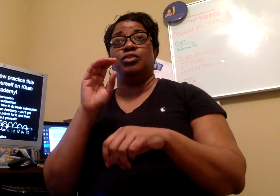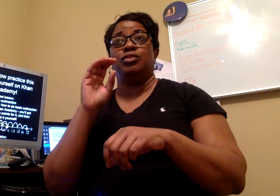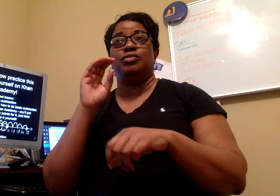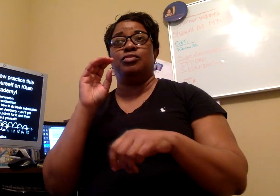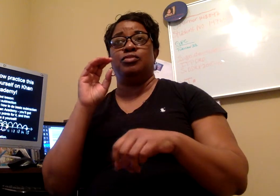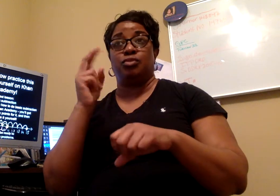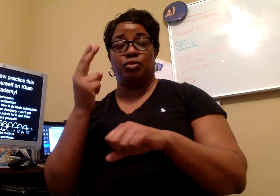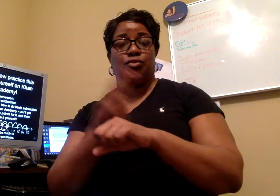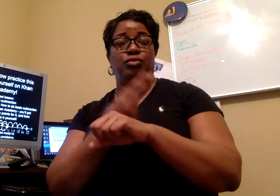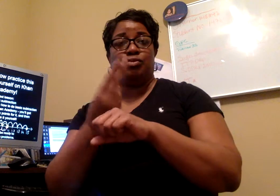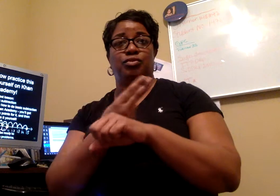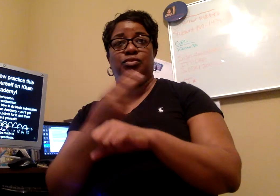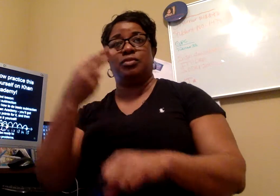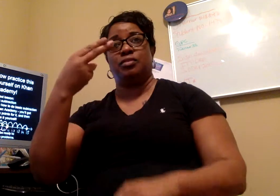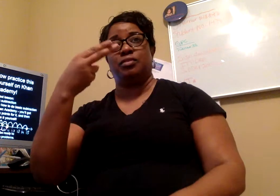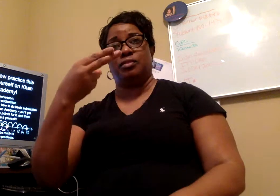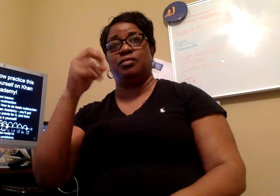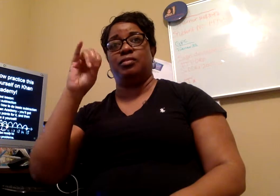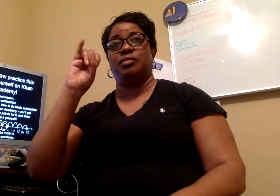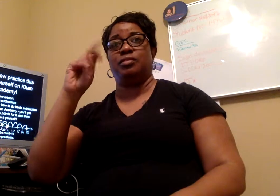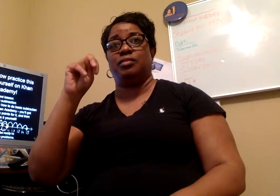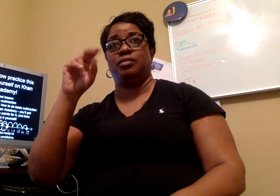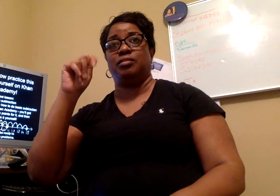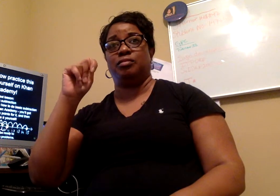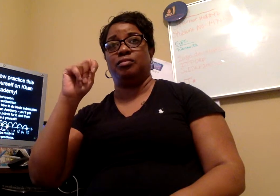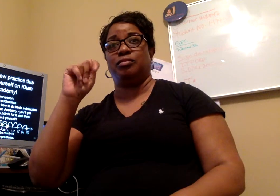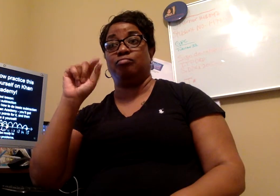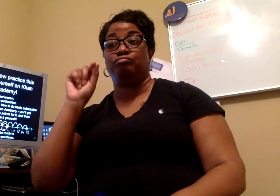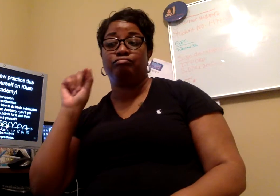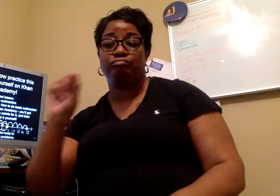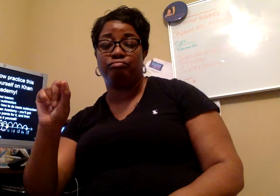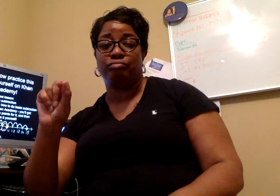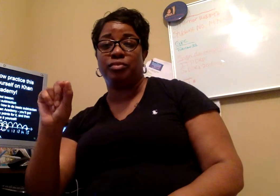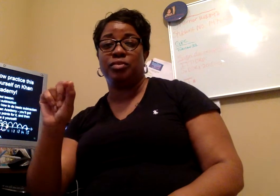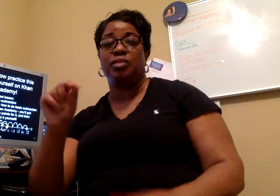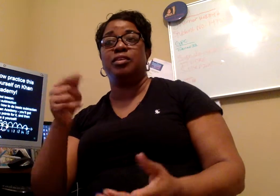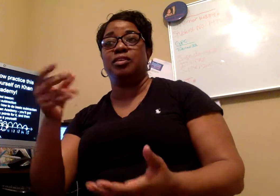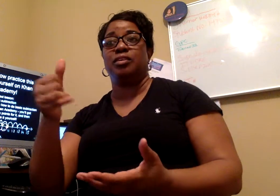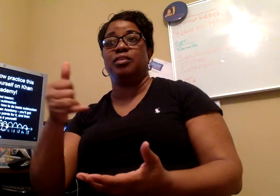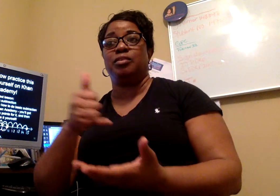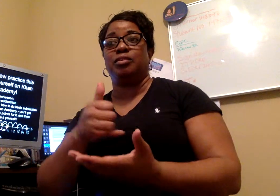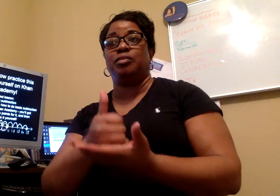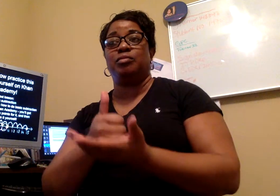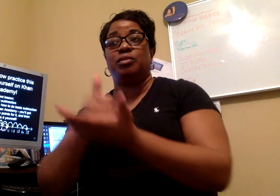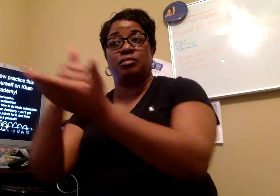I think you might be ready to tackle the addition problems. Have fun.